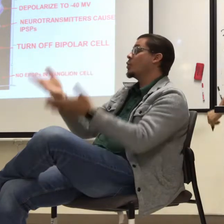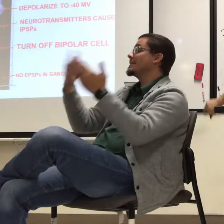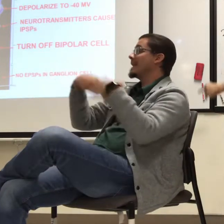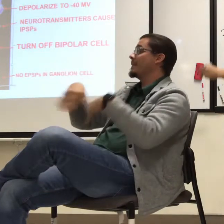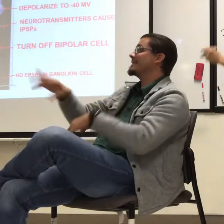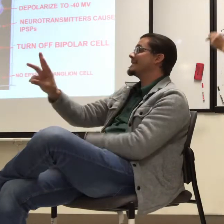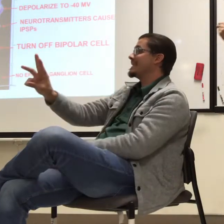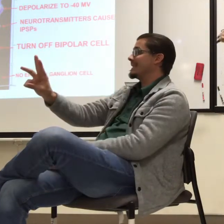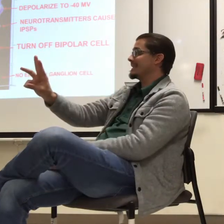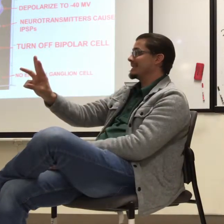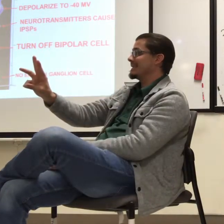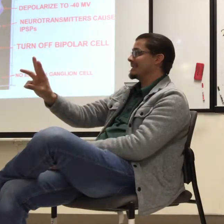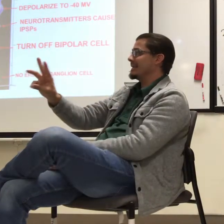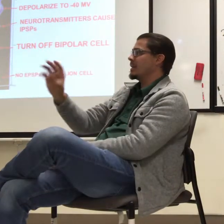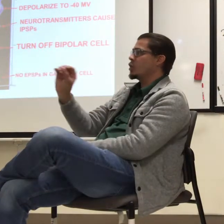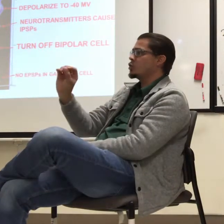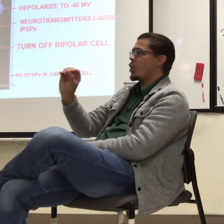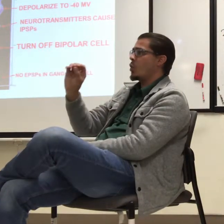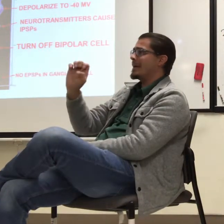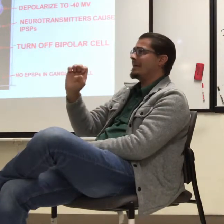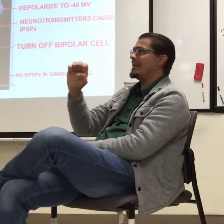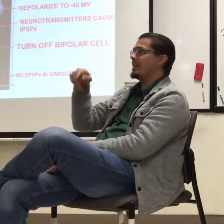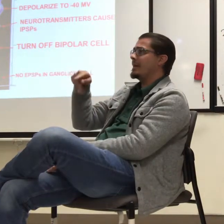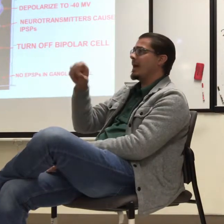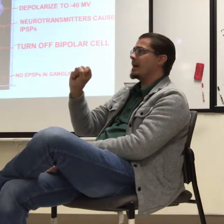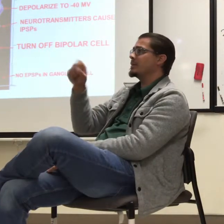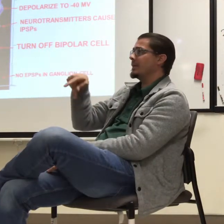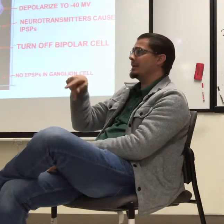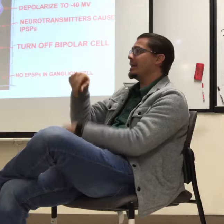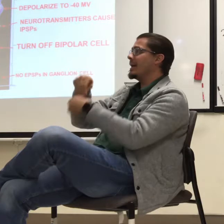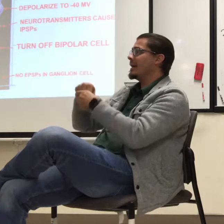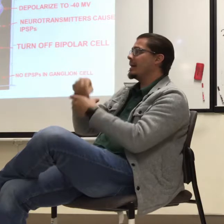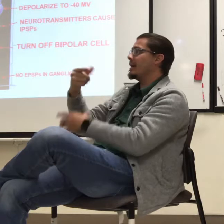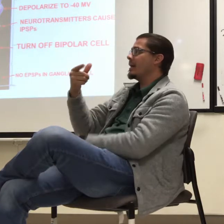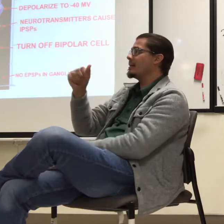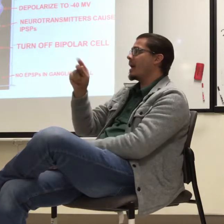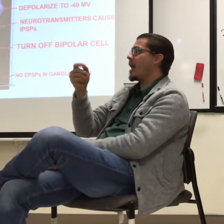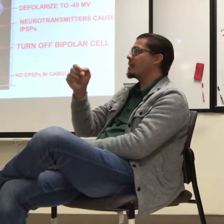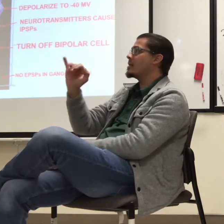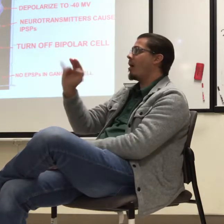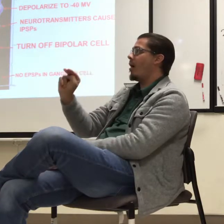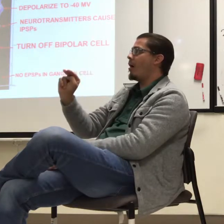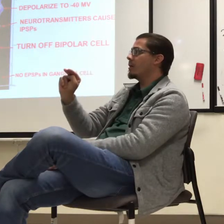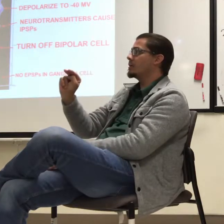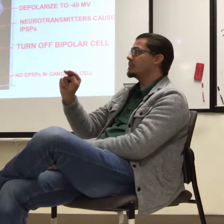they're saying there's no EPSPs in the ganglion cell.